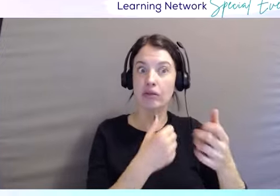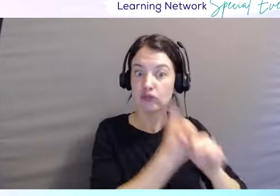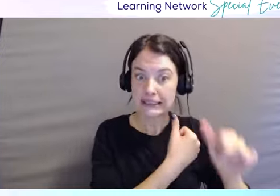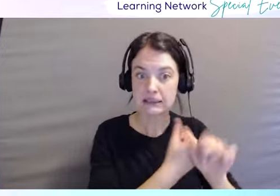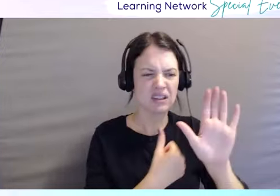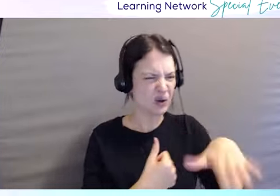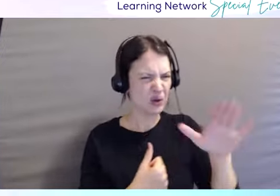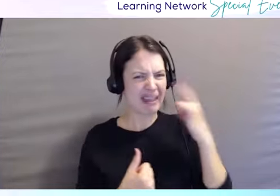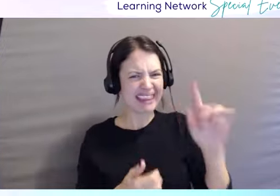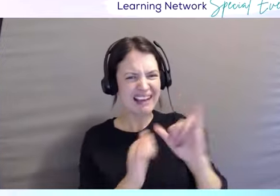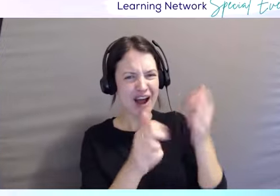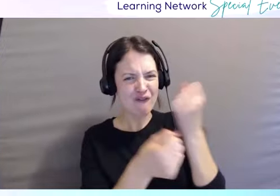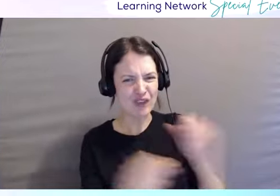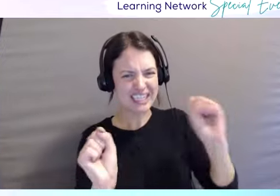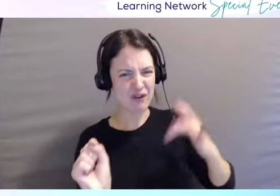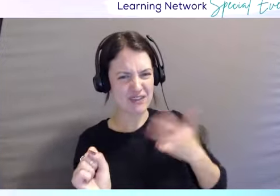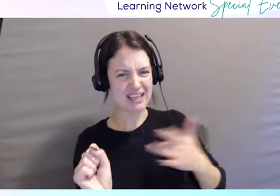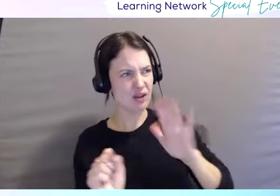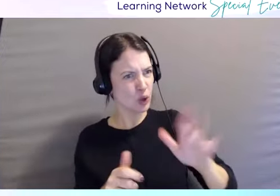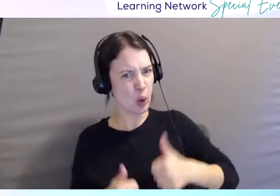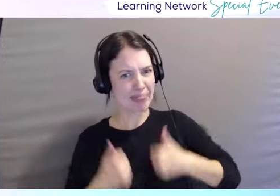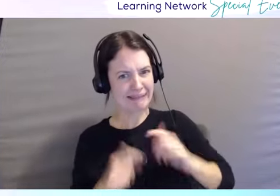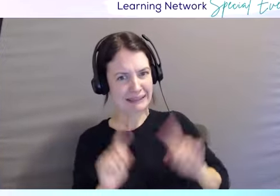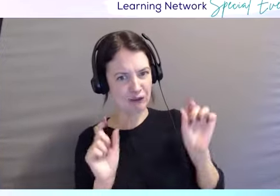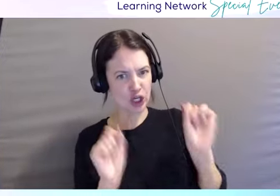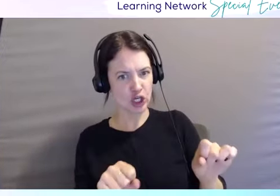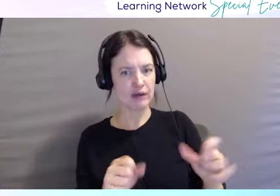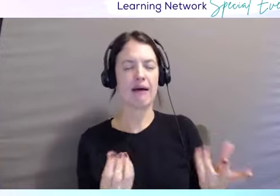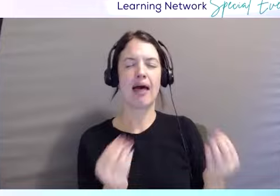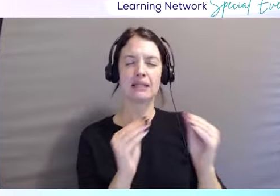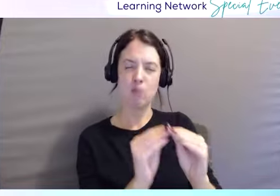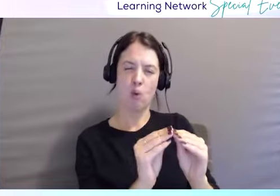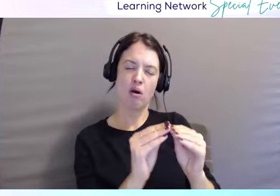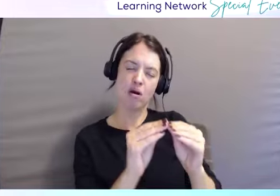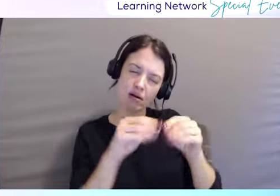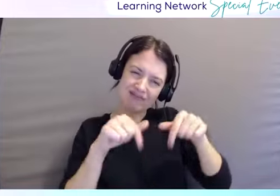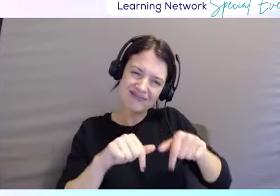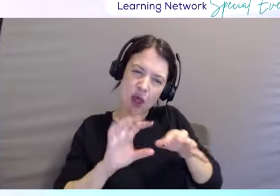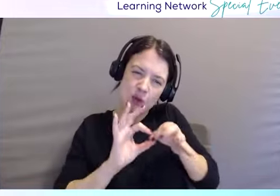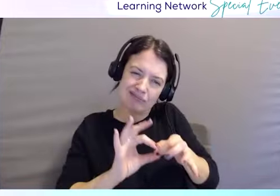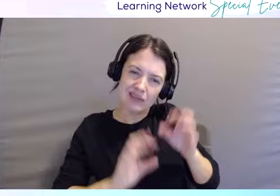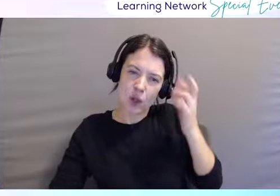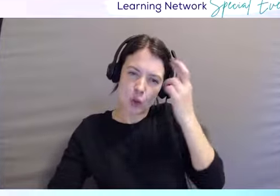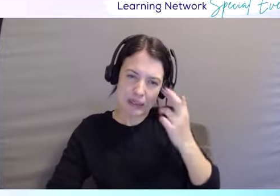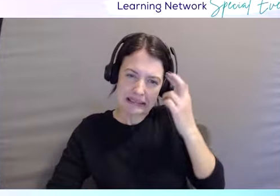life could be different, that's getting more at the root causes around coping and